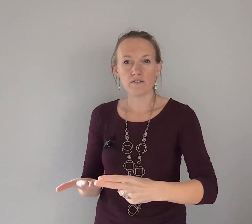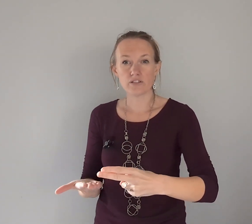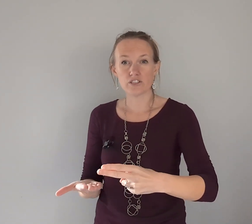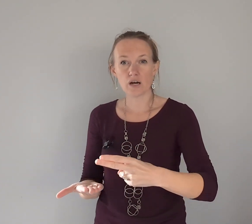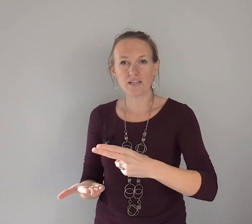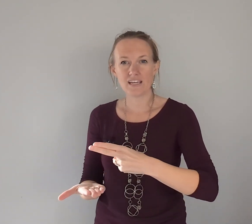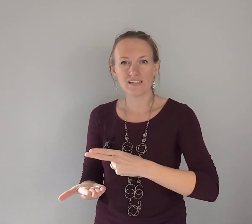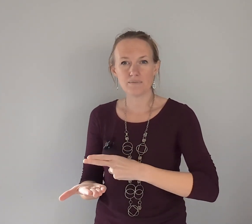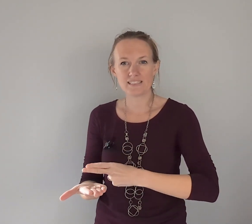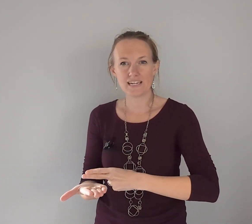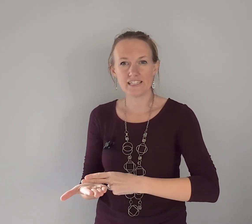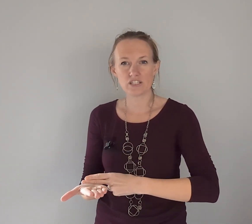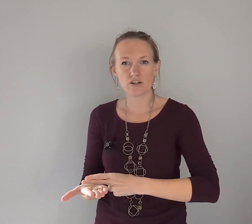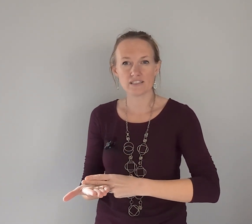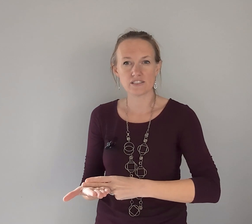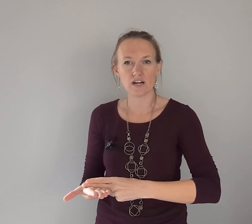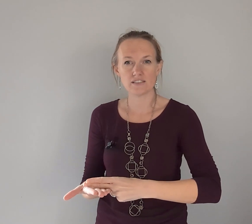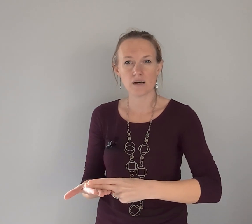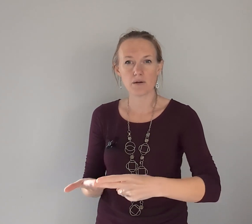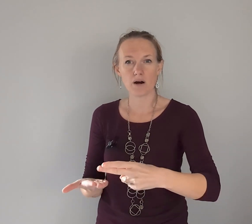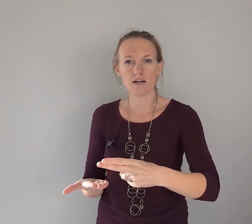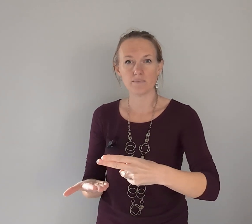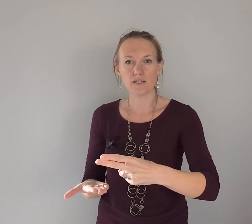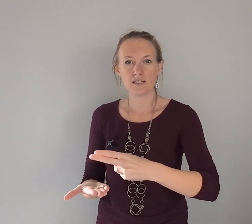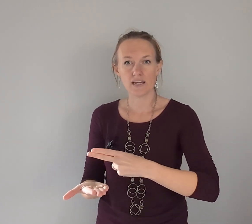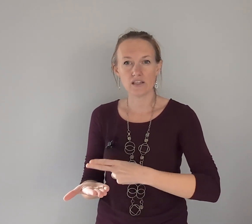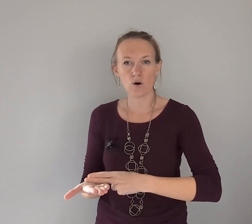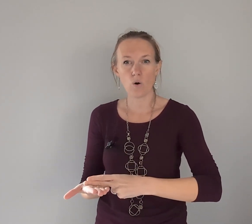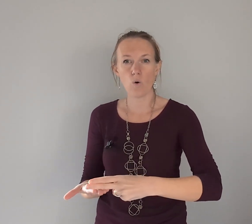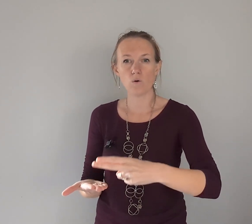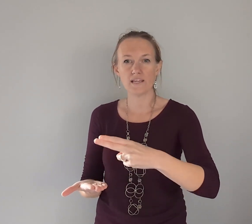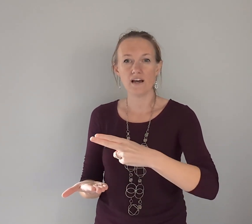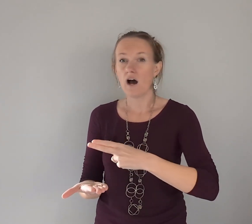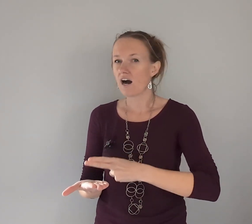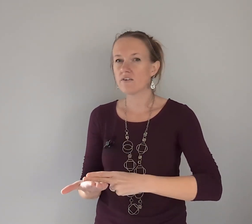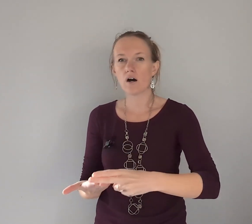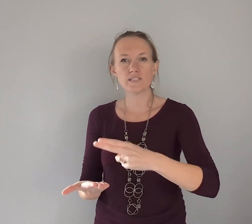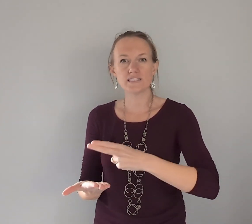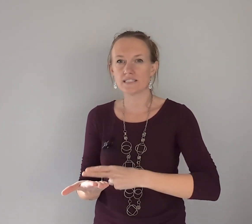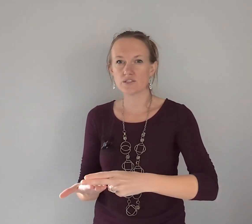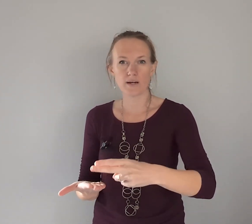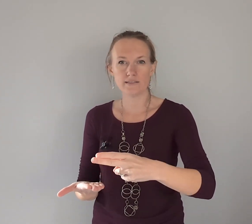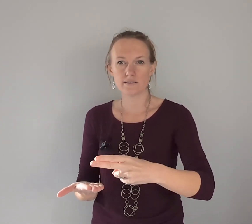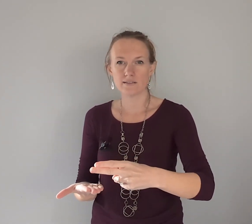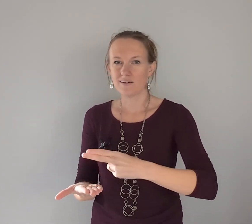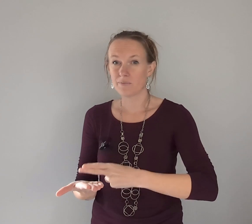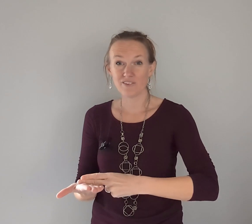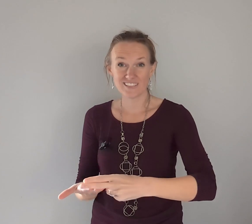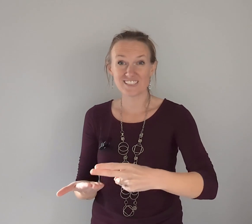Your dominant hand makes an H across your non-dominant palm. Okay, the holy. I've always done it twice, but you can just do